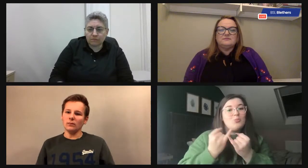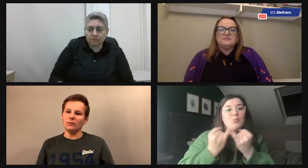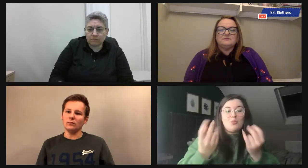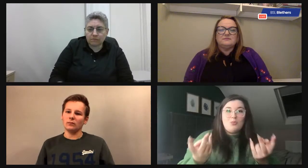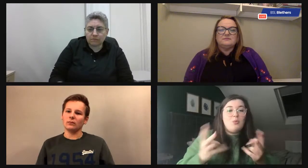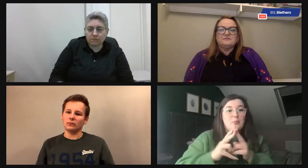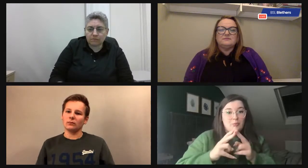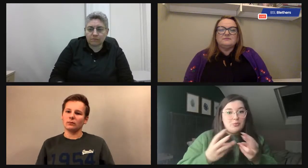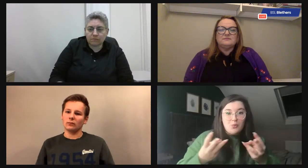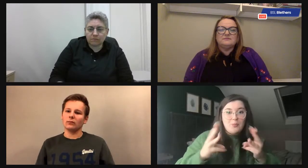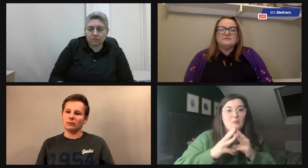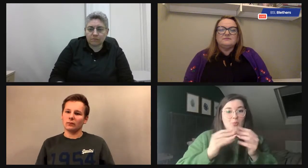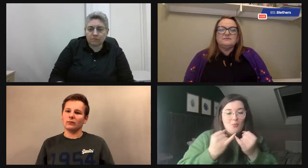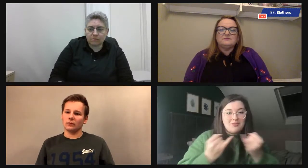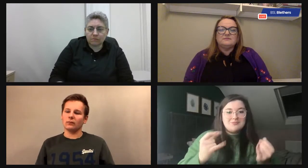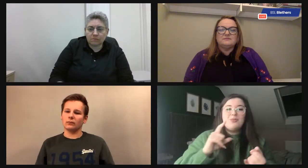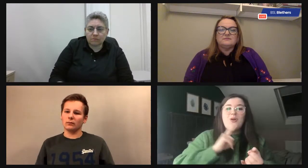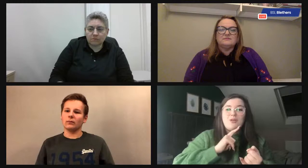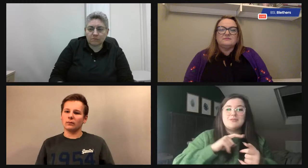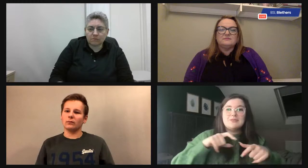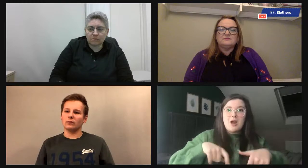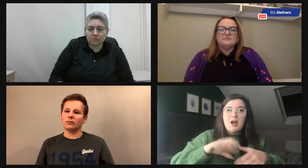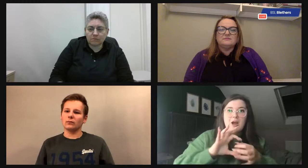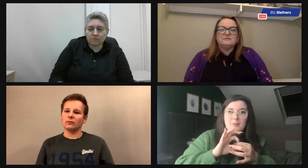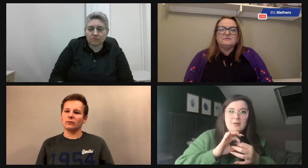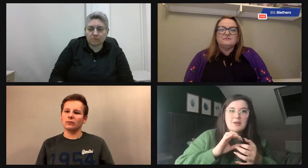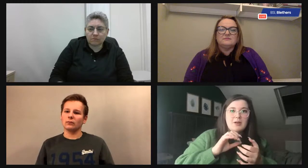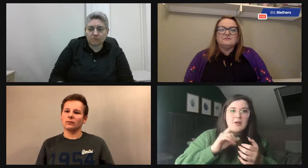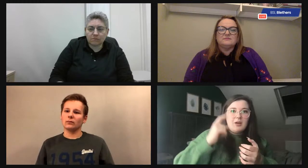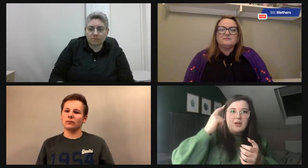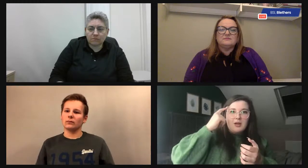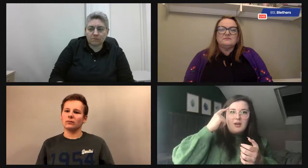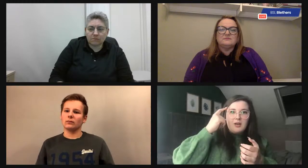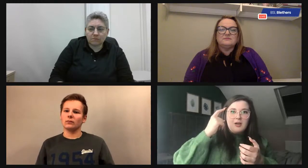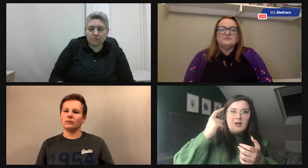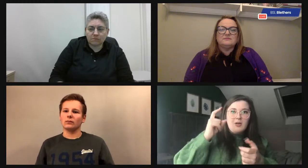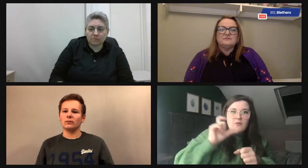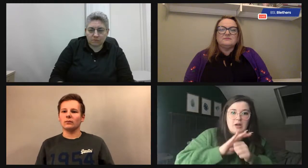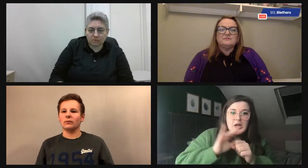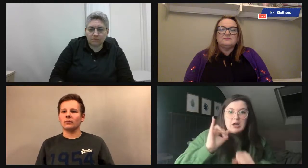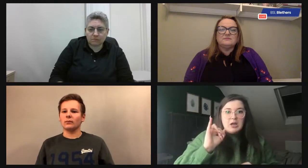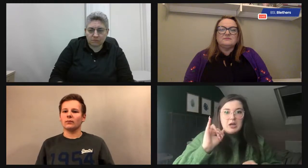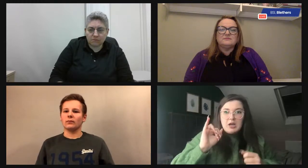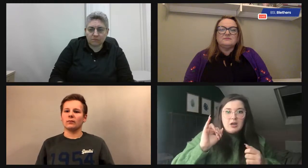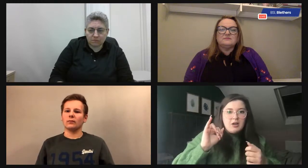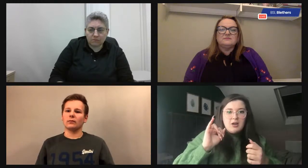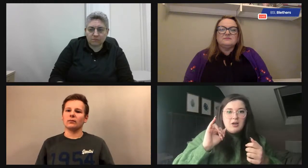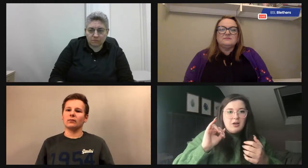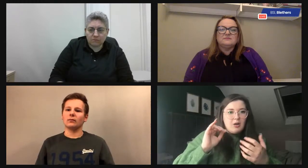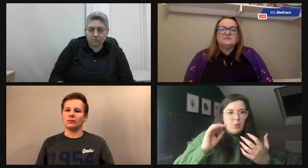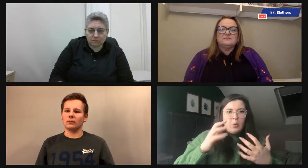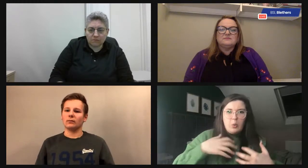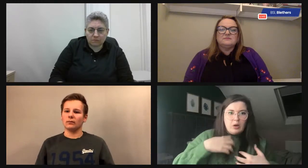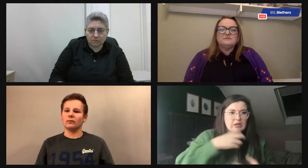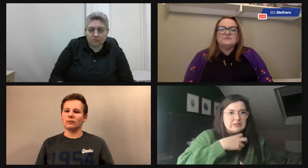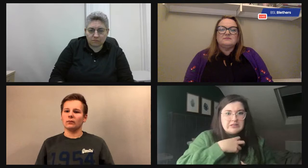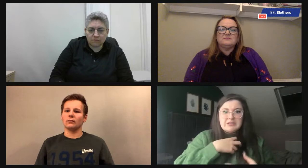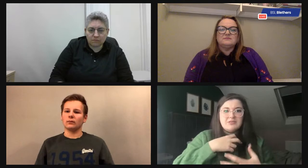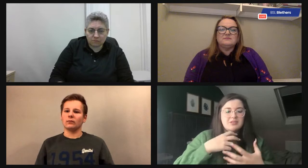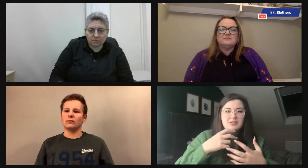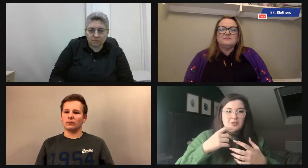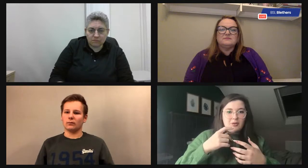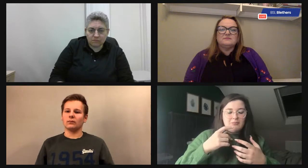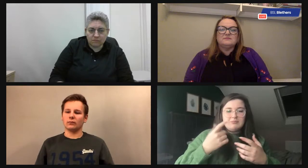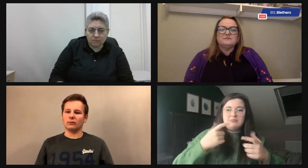everywhere. That happened, but I think when COVID happened, it just doubled, tripled, quadrupled. And I think the panic